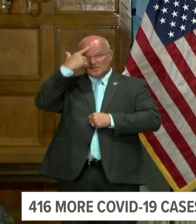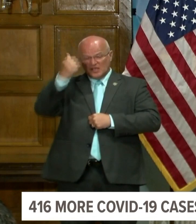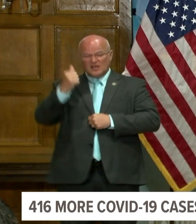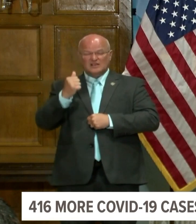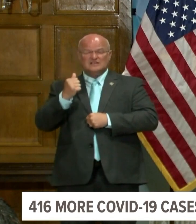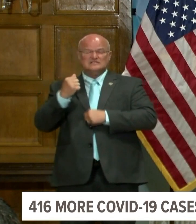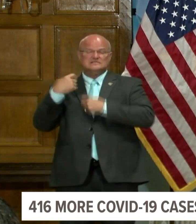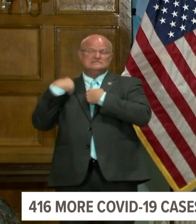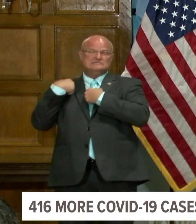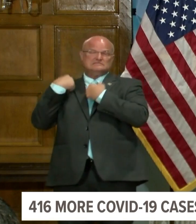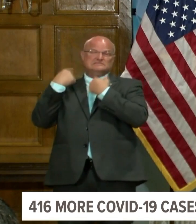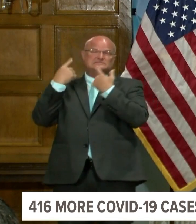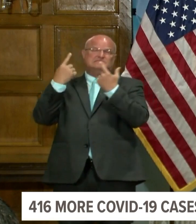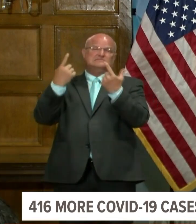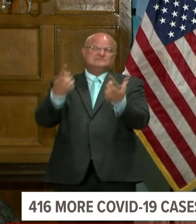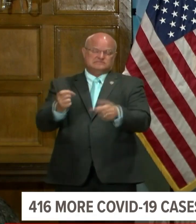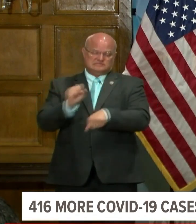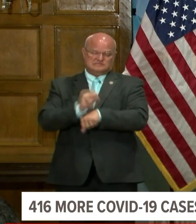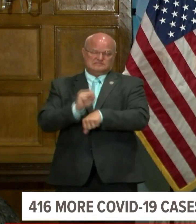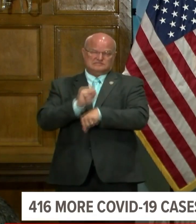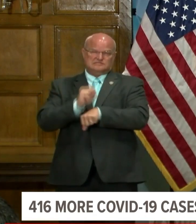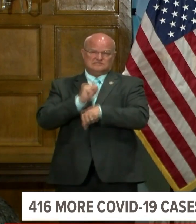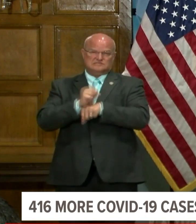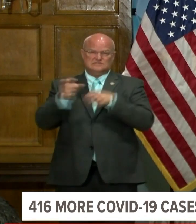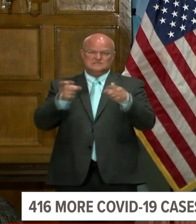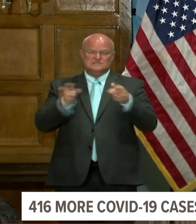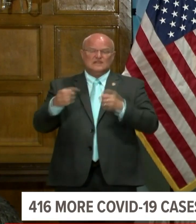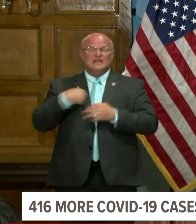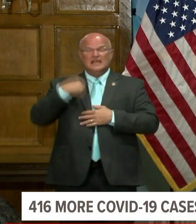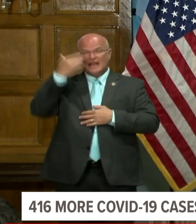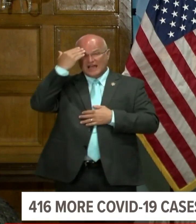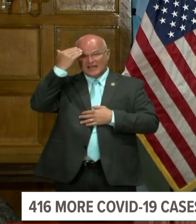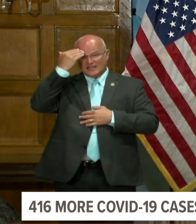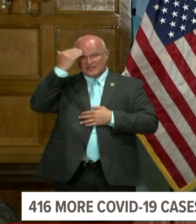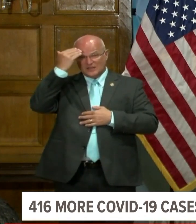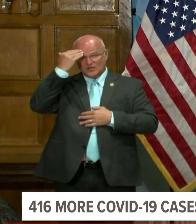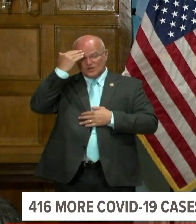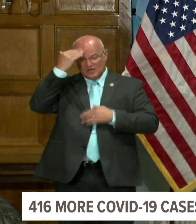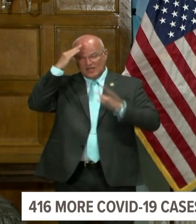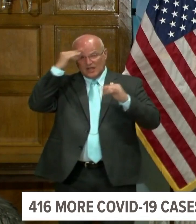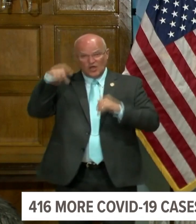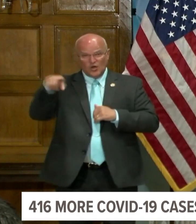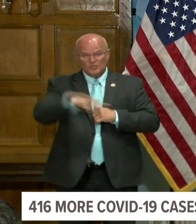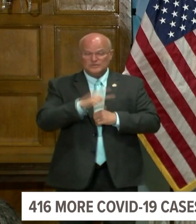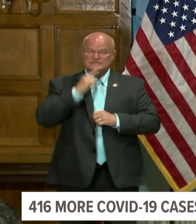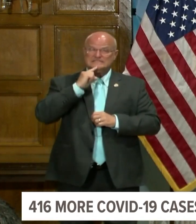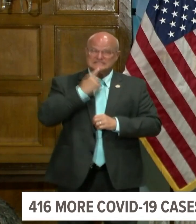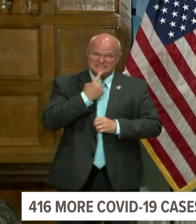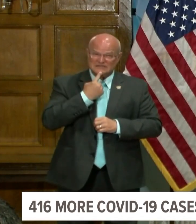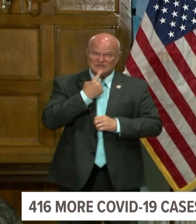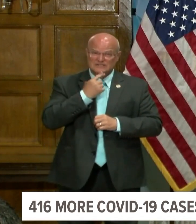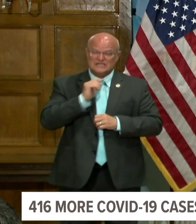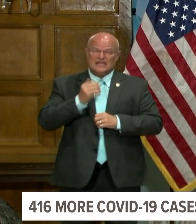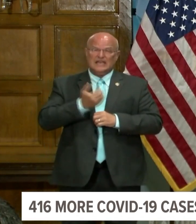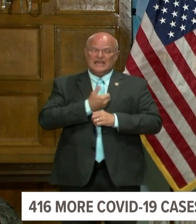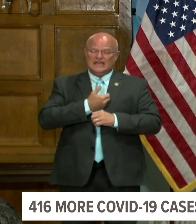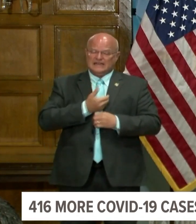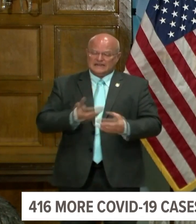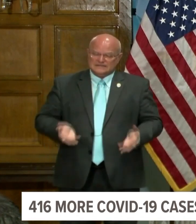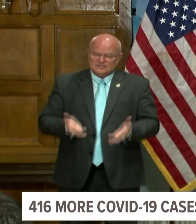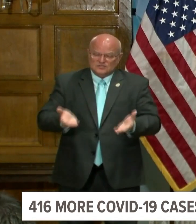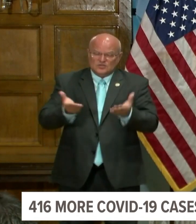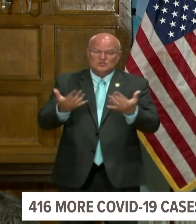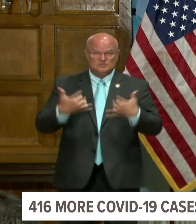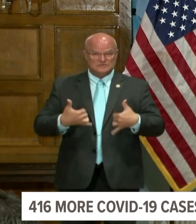long time. And I hope that everyone knows that we're taking it seriously, and our admonition continues to